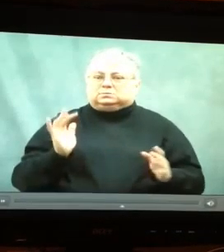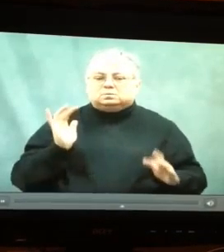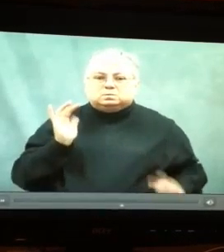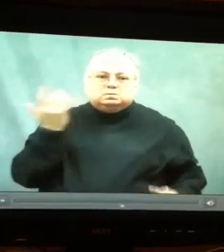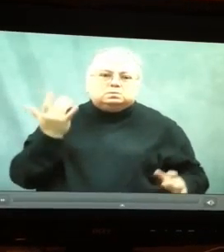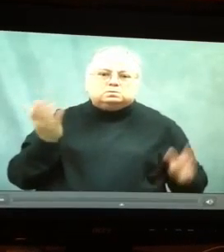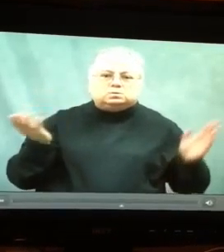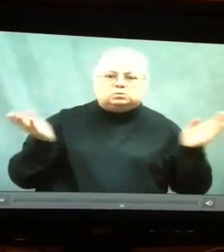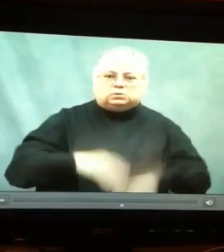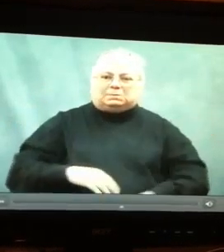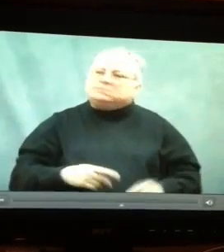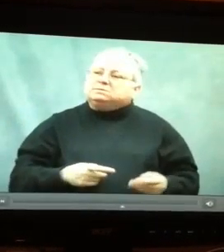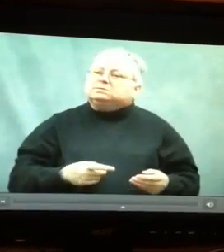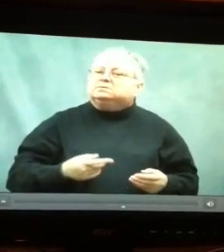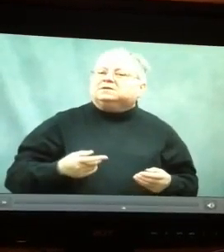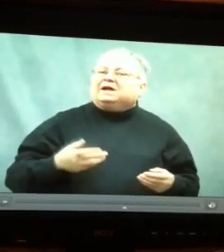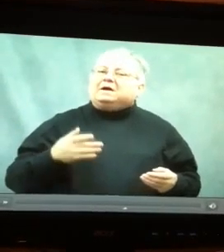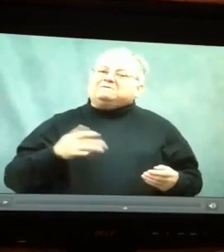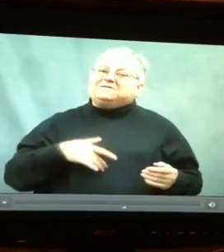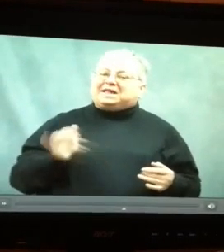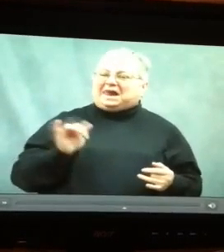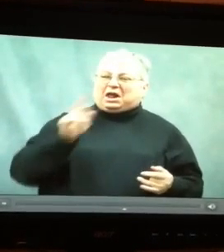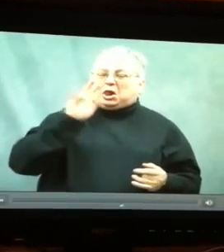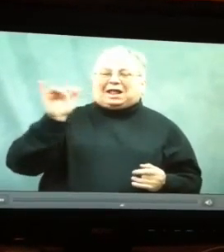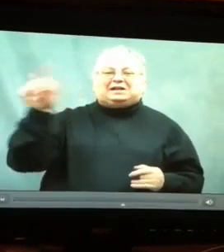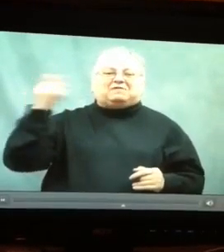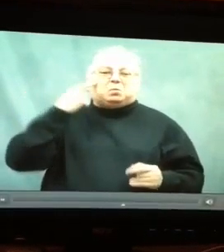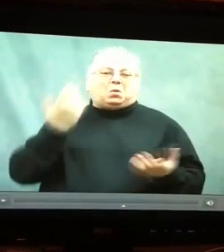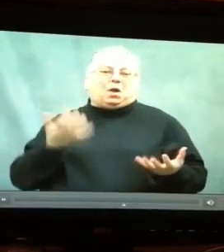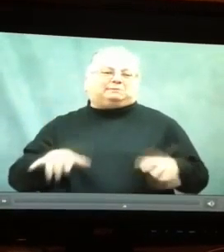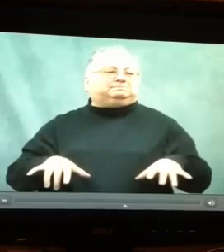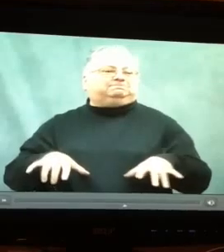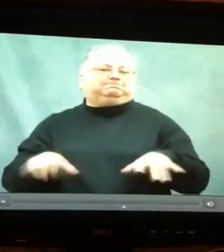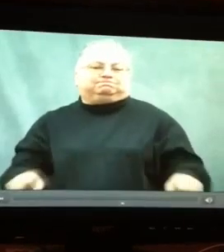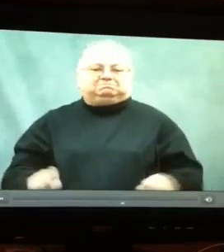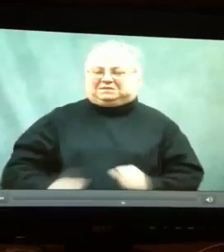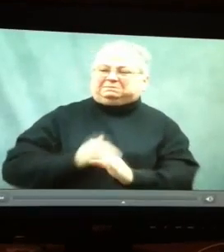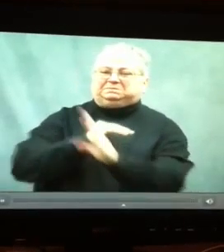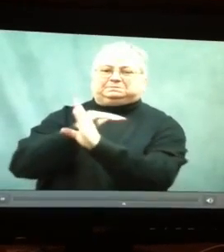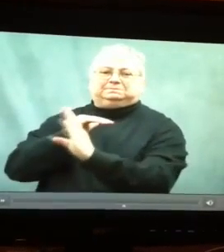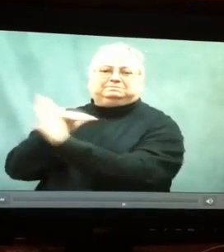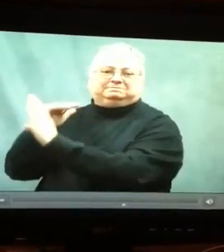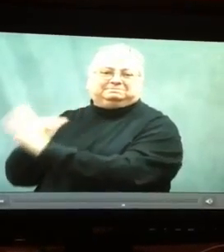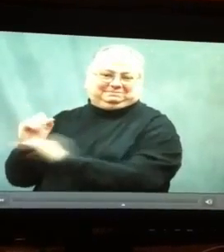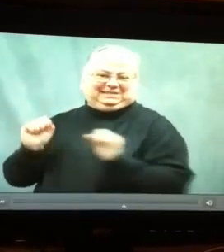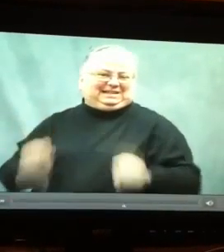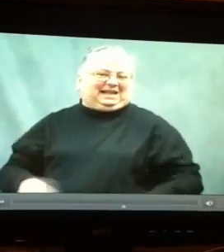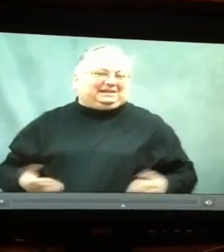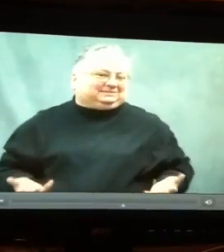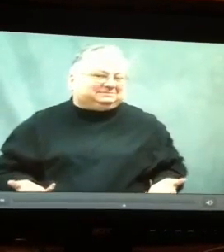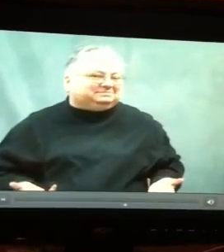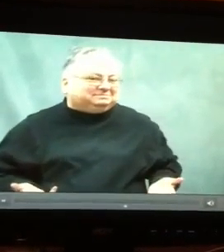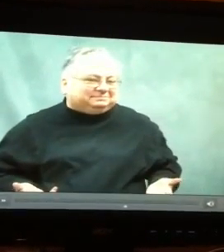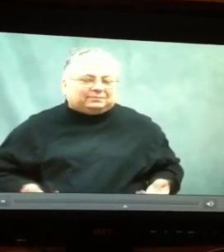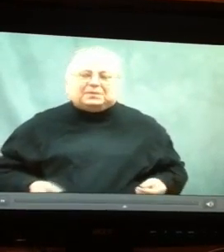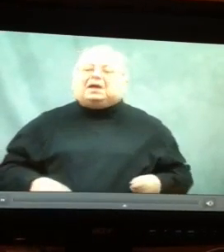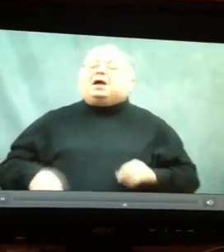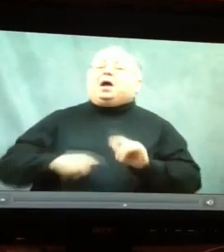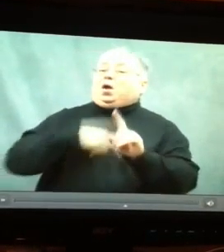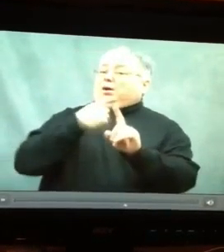going to spread like how it is in the Arab world, and it's going to spread to the US if these laws actually get passed, and that the government's going to